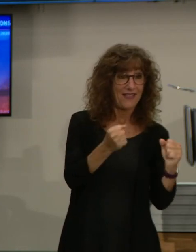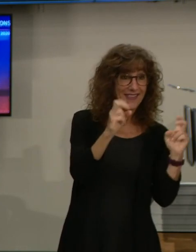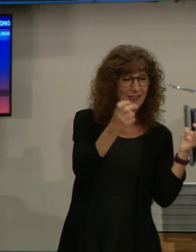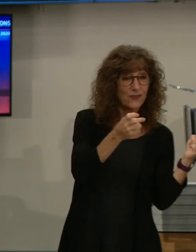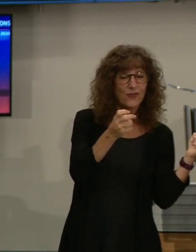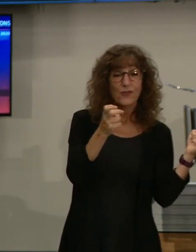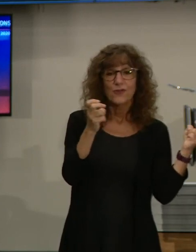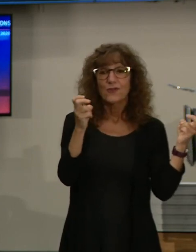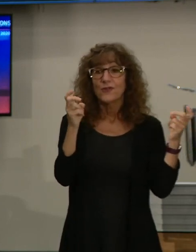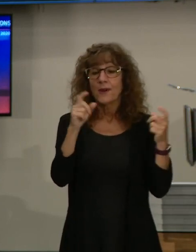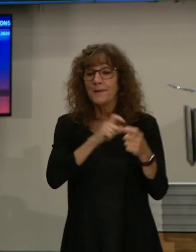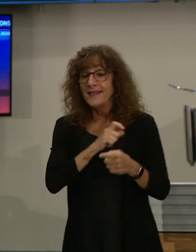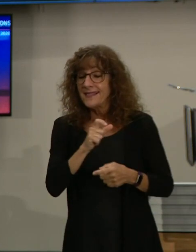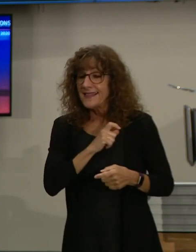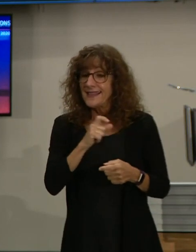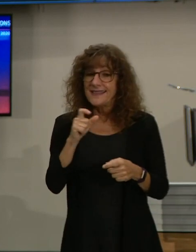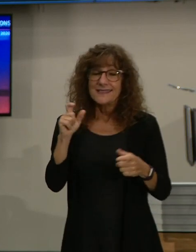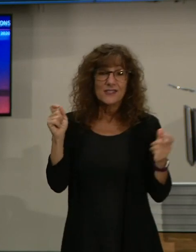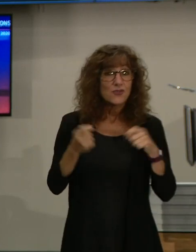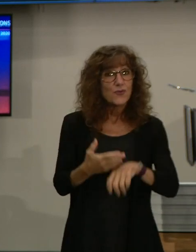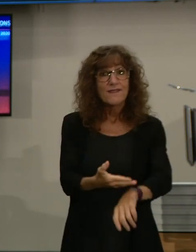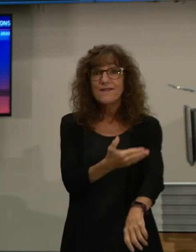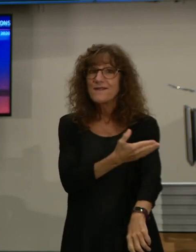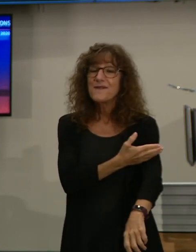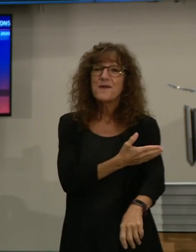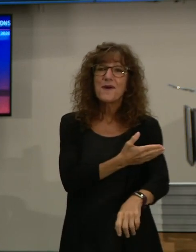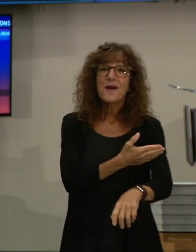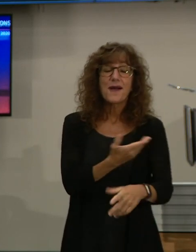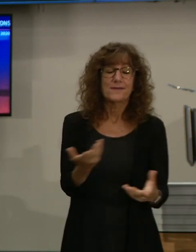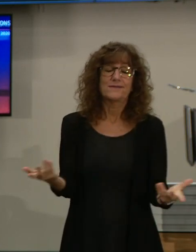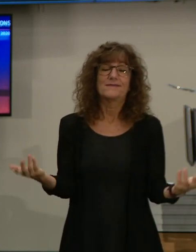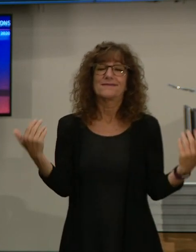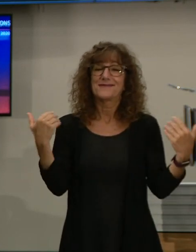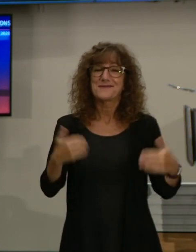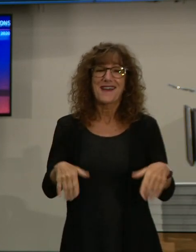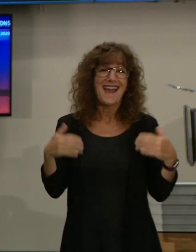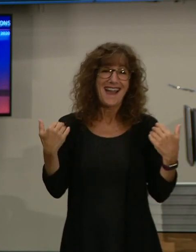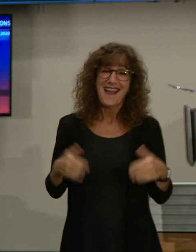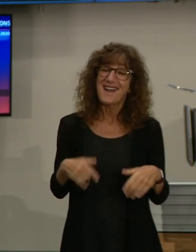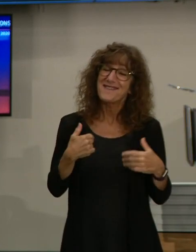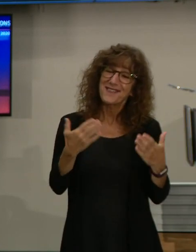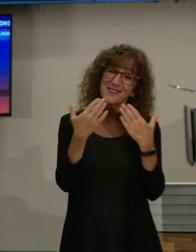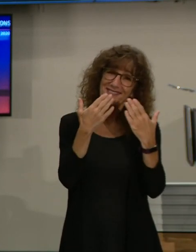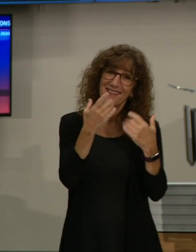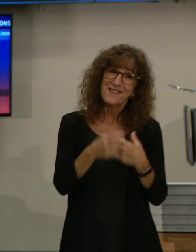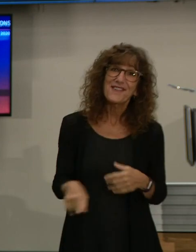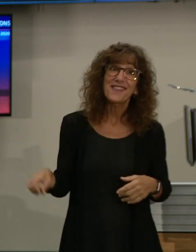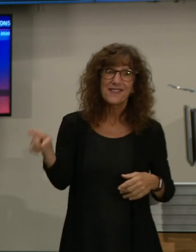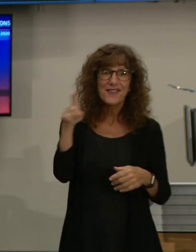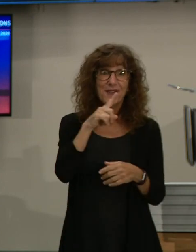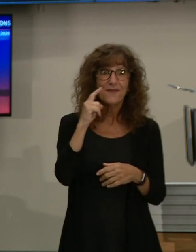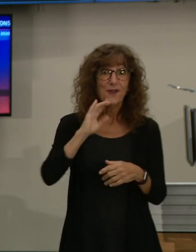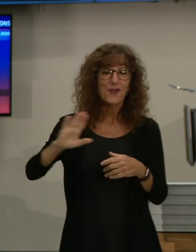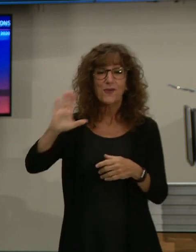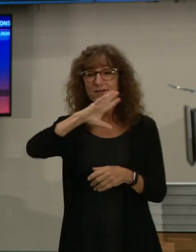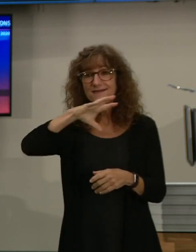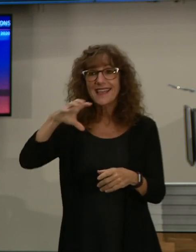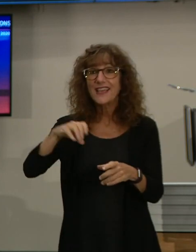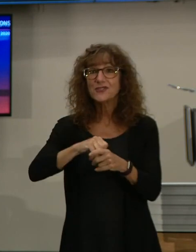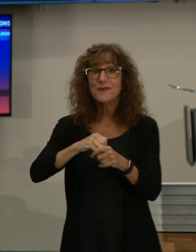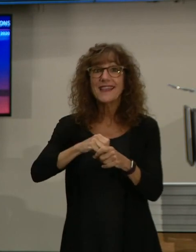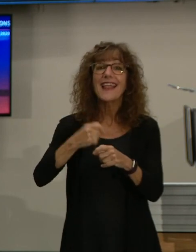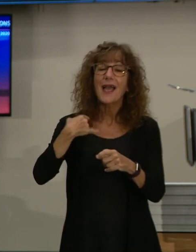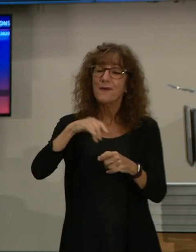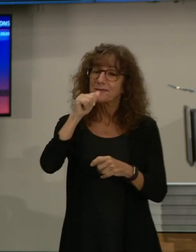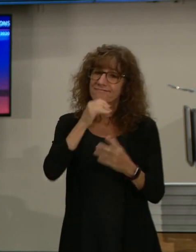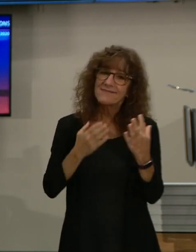to the police reform issues. I just couldn't ask for any more, and so I want to thank everyone for your engagement, and we will get